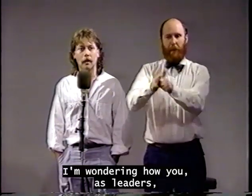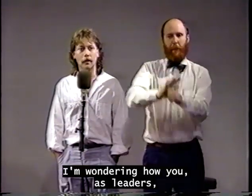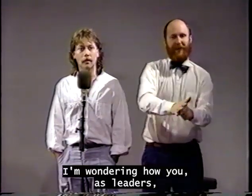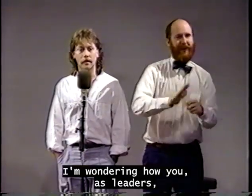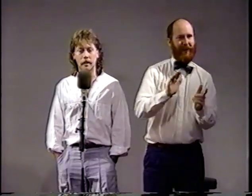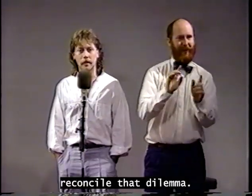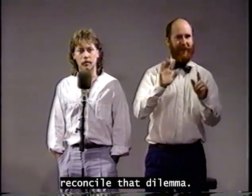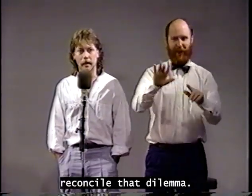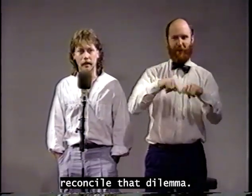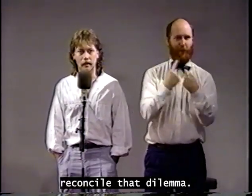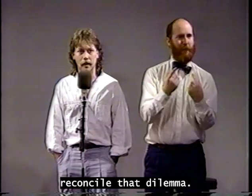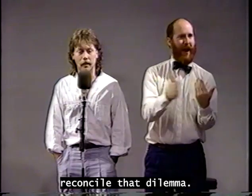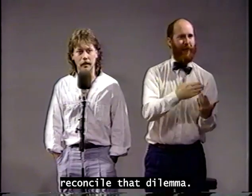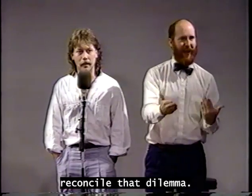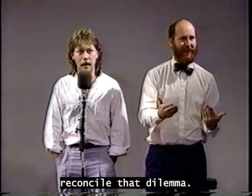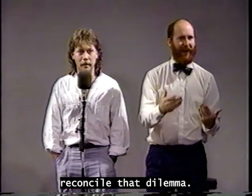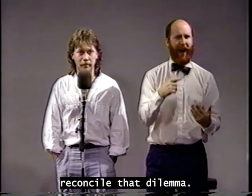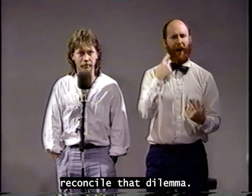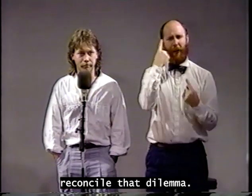you as leaders reconcile that dilemma.